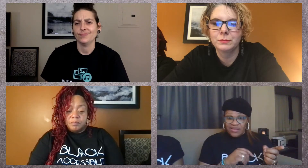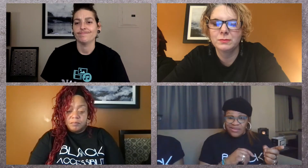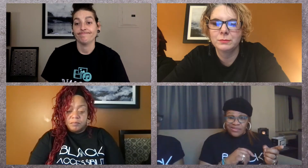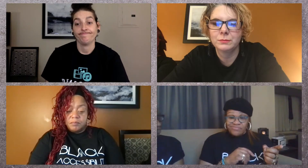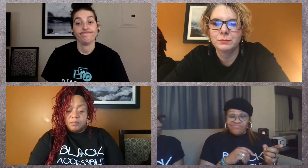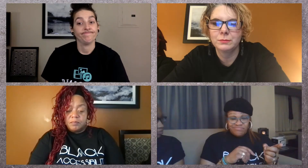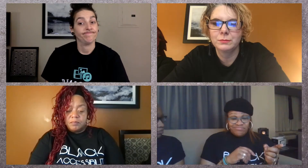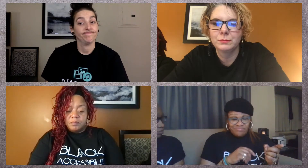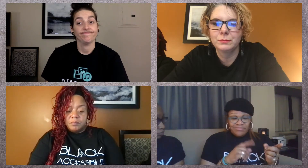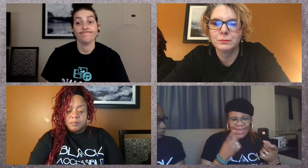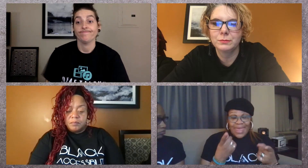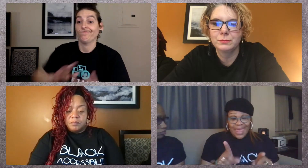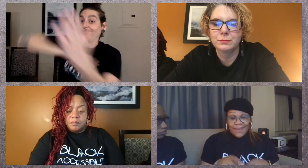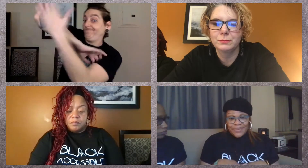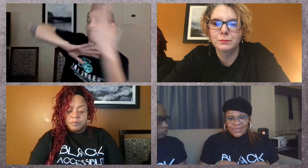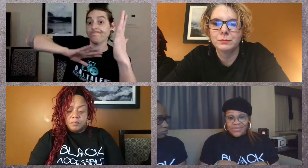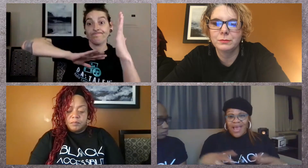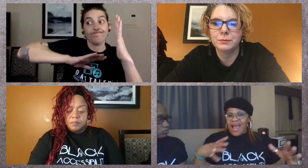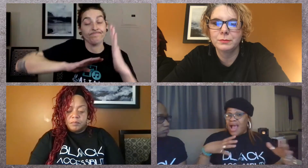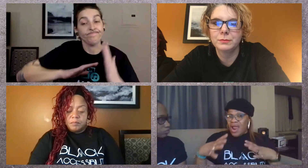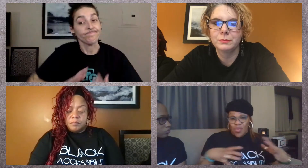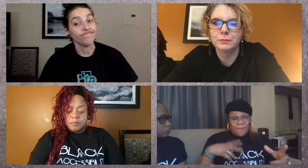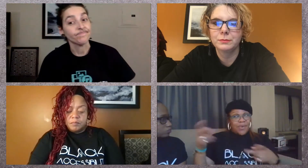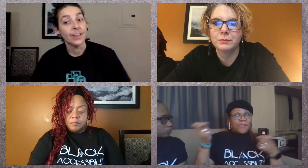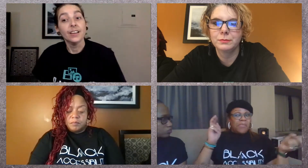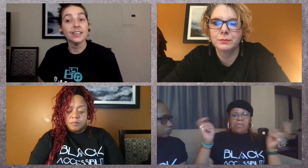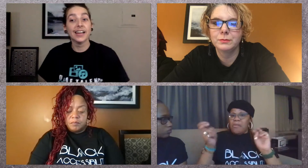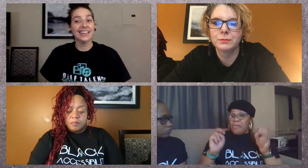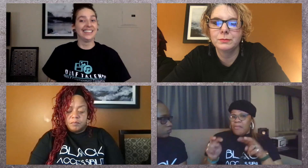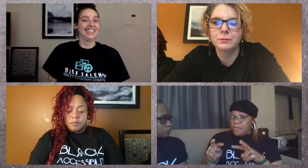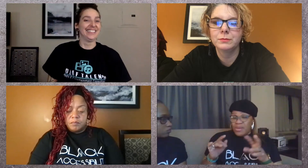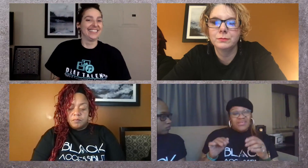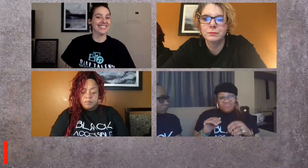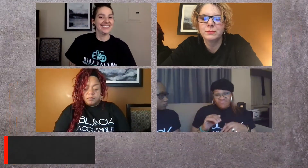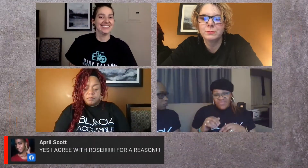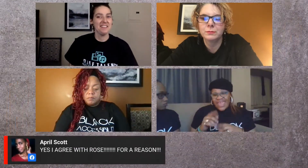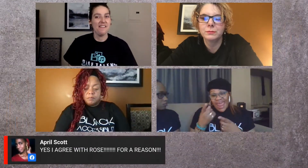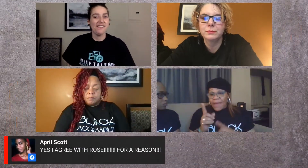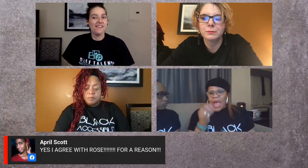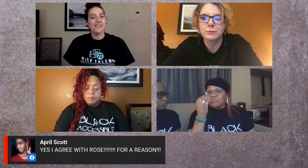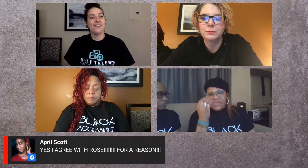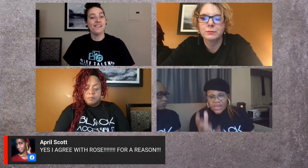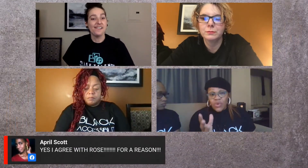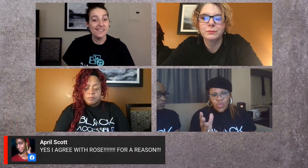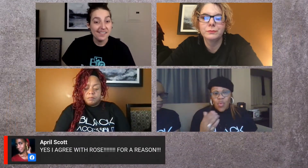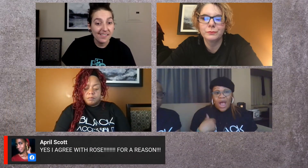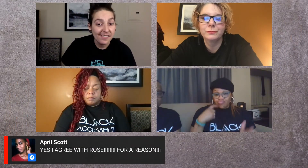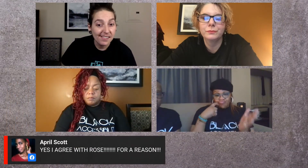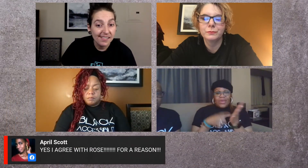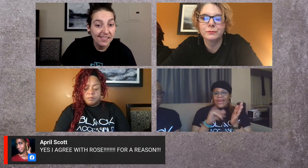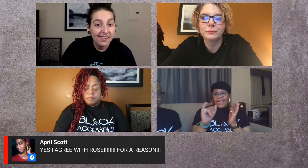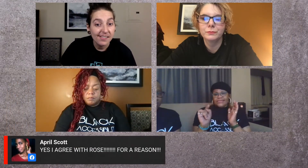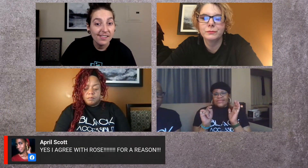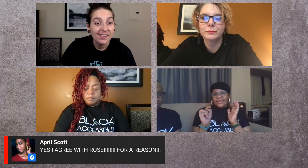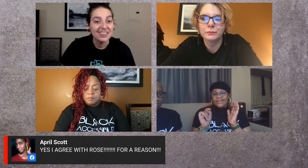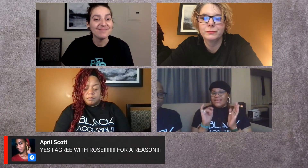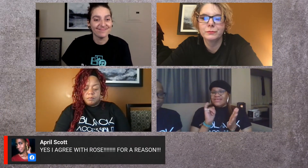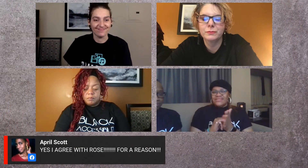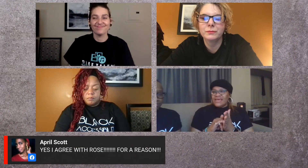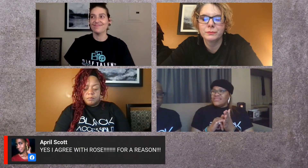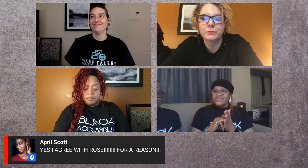and I kept saying, wait a minute, that looks like my story. It does happen. Hollywood will steal. I'm just telling